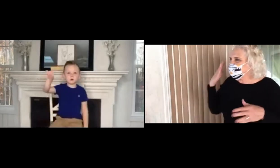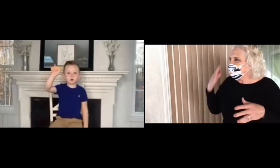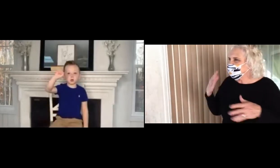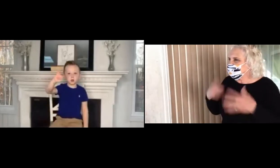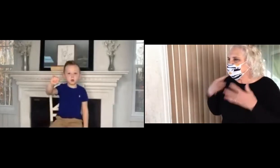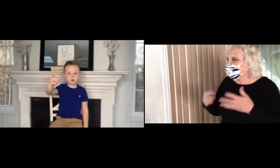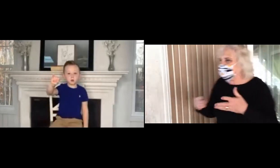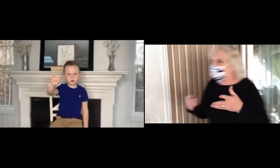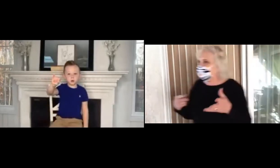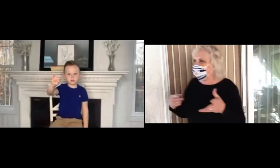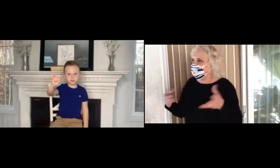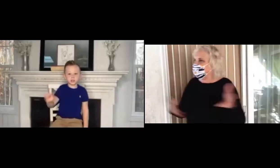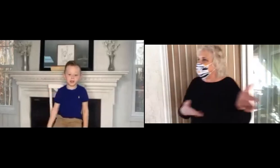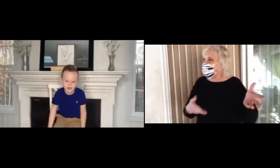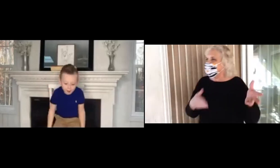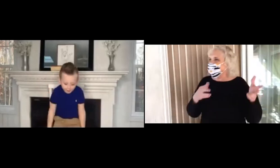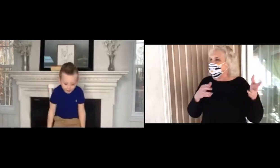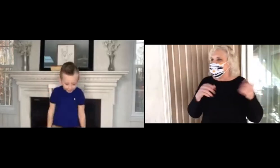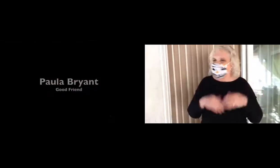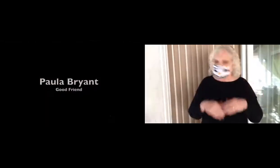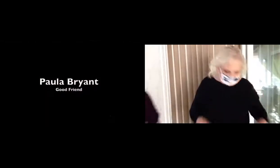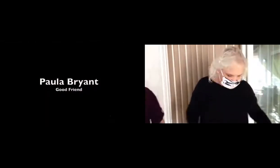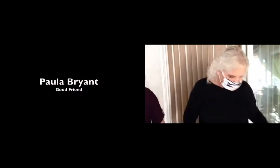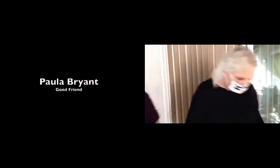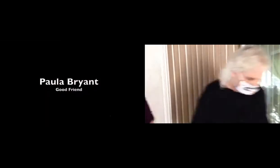Al. Jay.